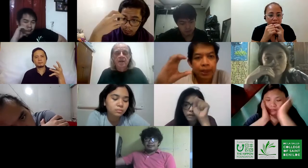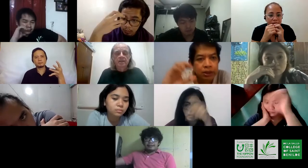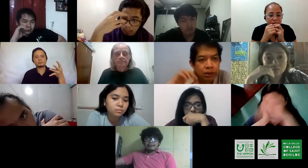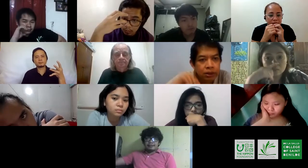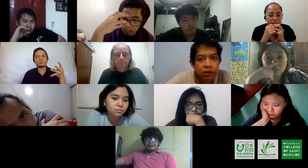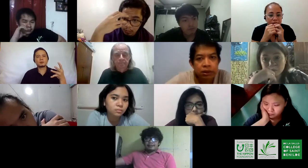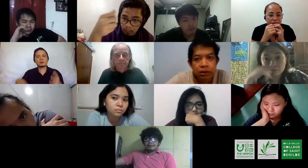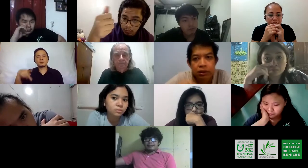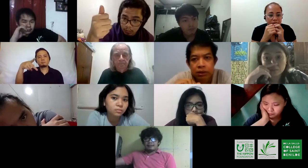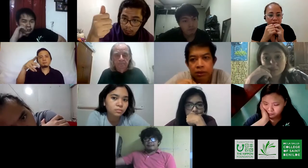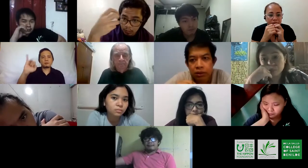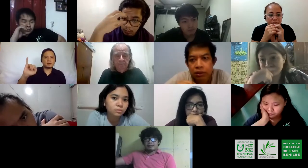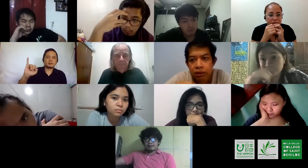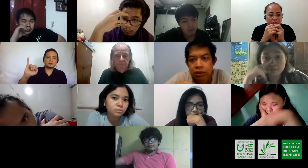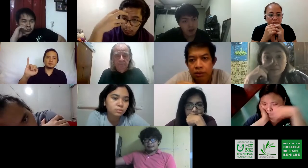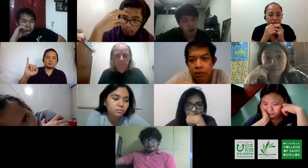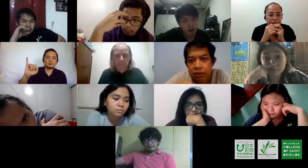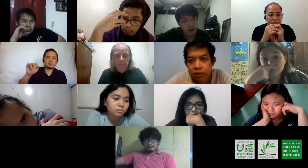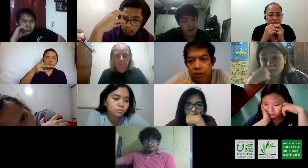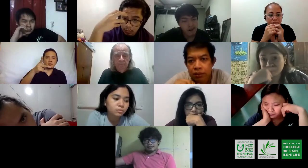Providence Island?